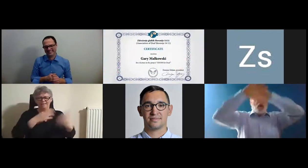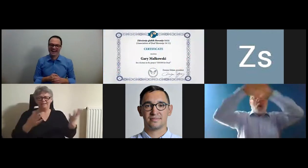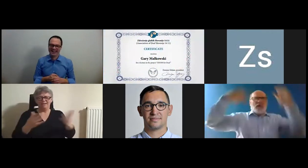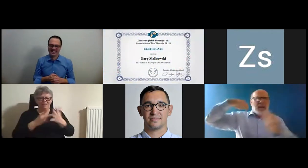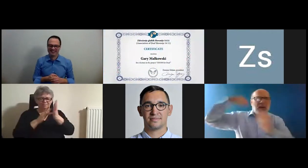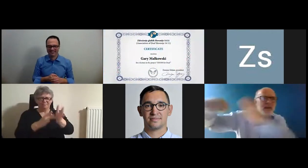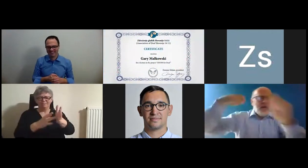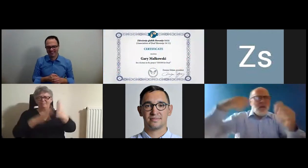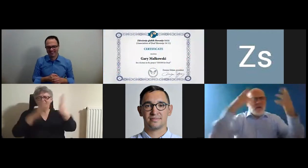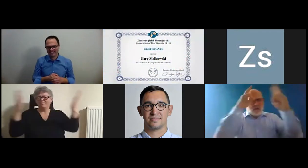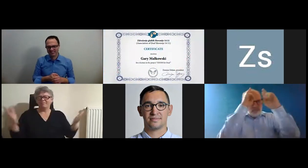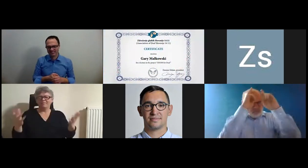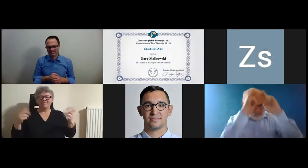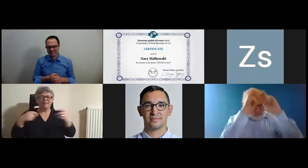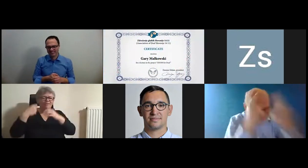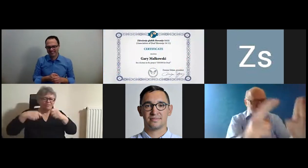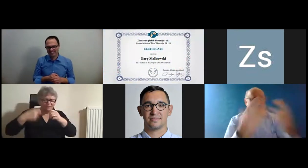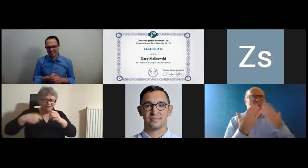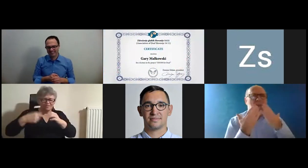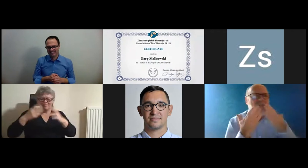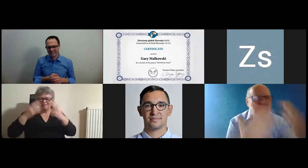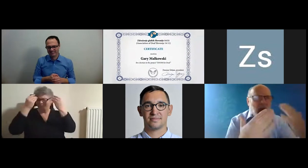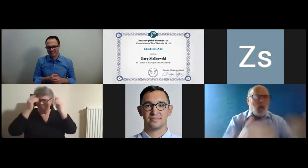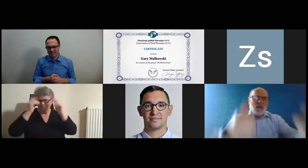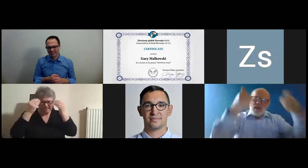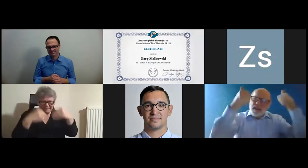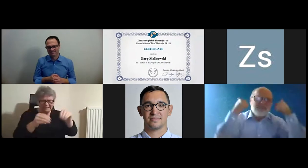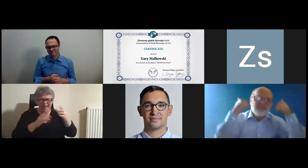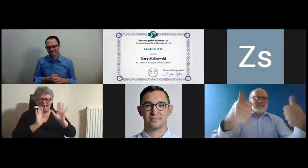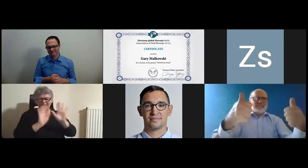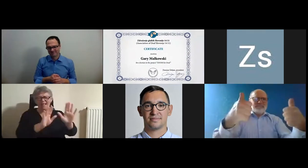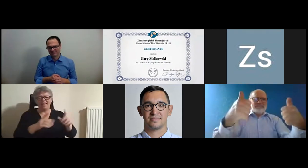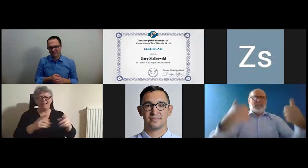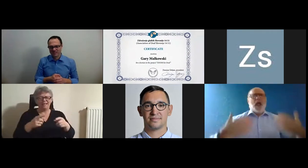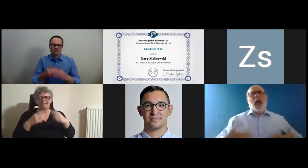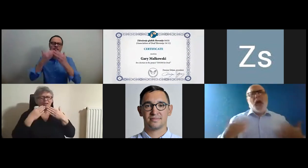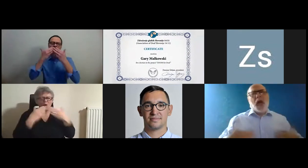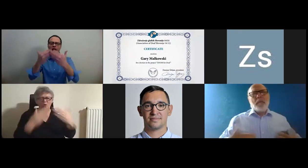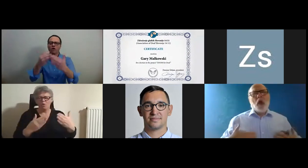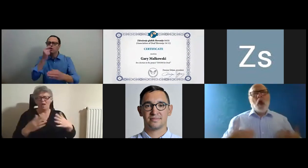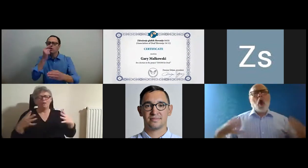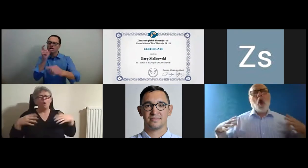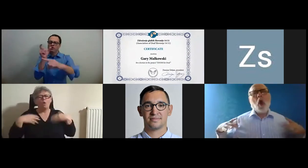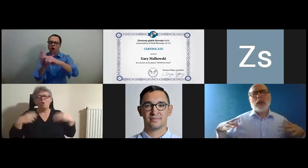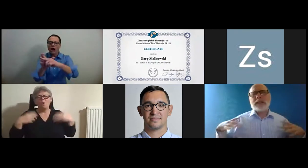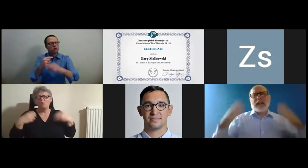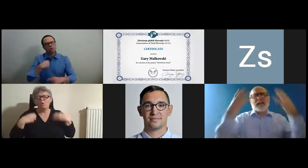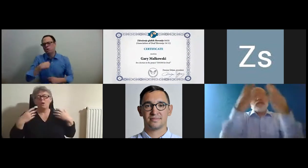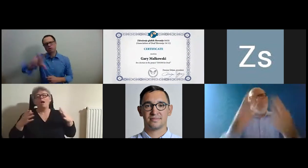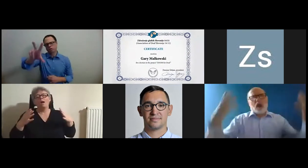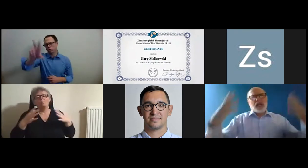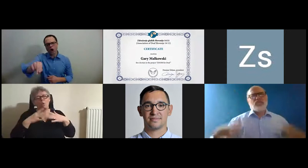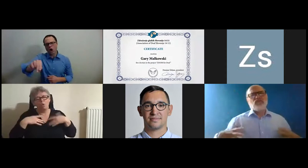I think, Dami, you need to go to the UN and yell out loud saying, we want in, go for it. Very, very, very